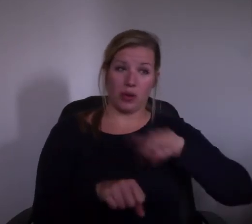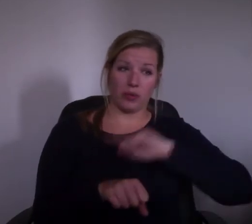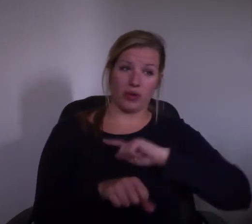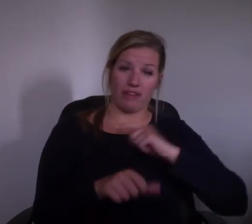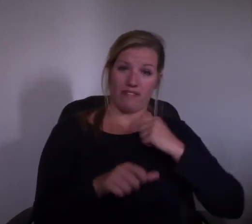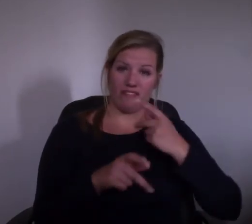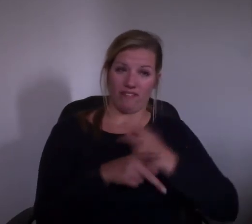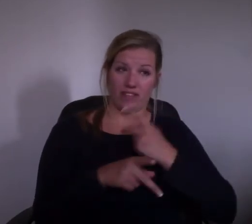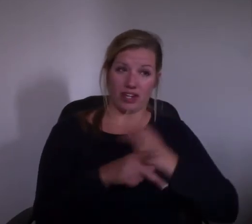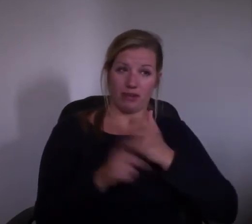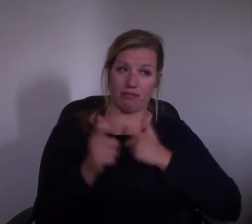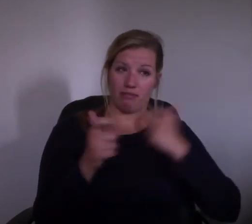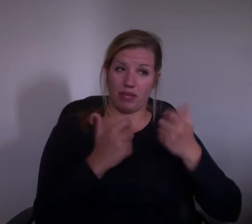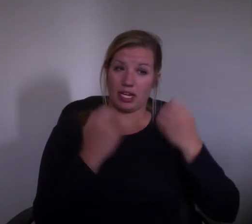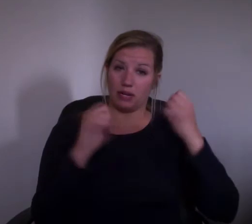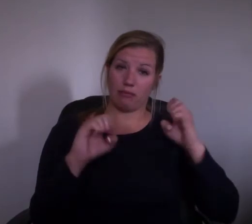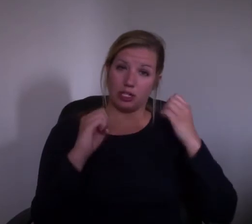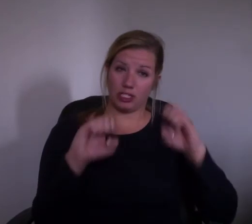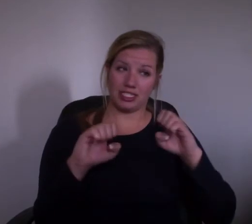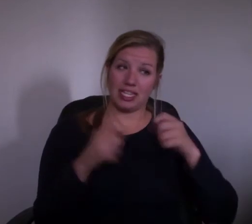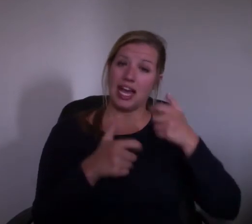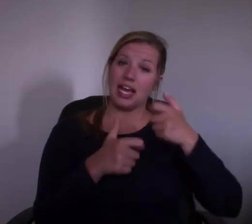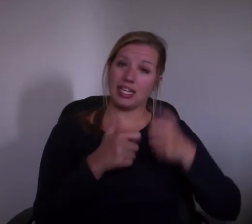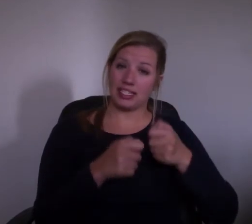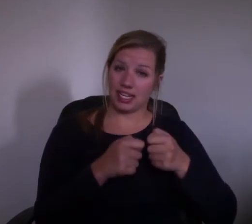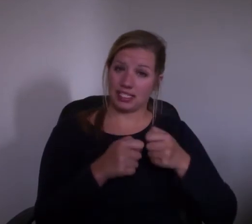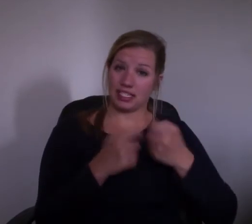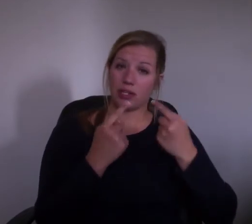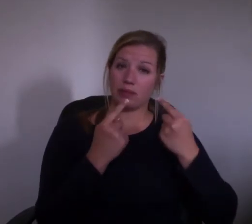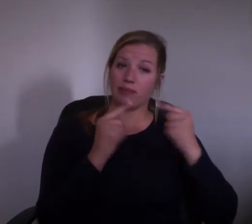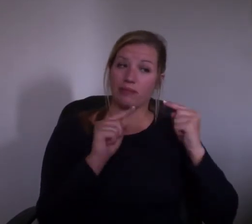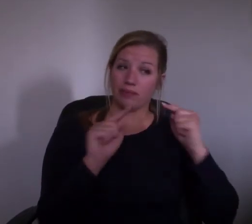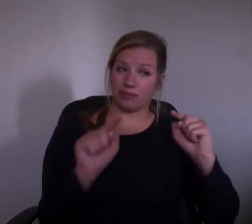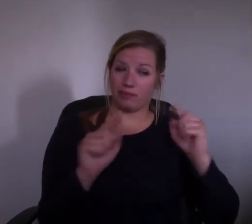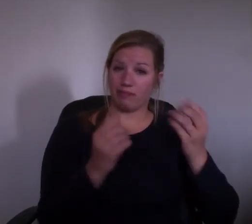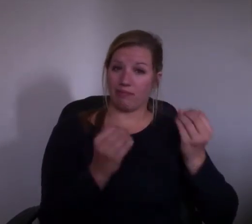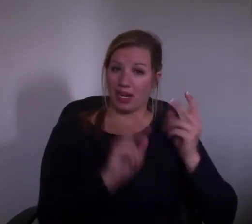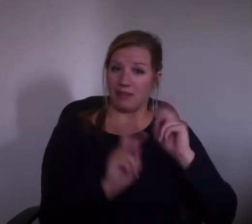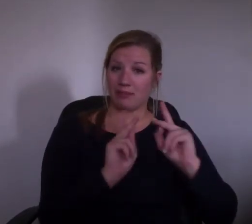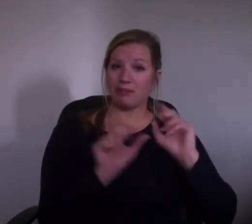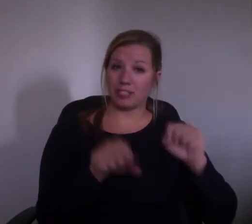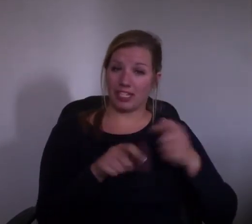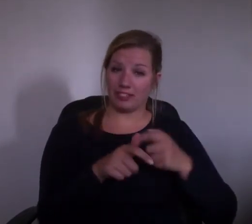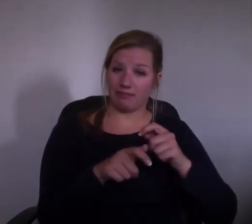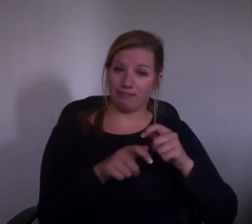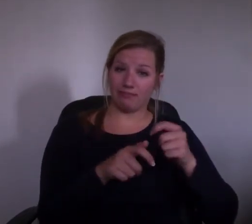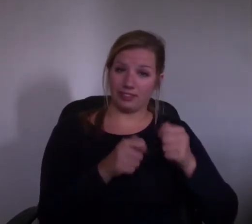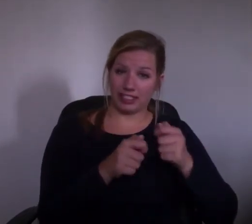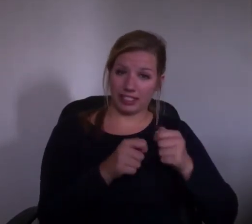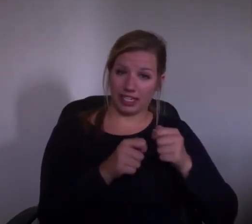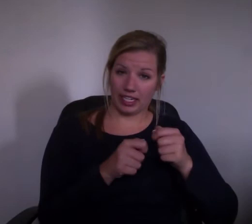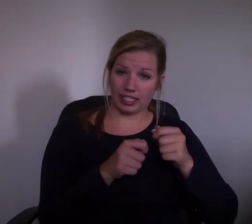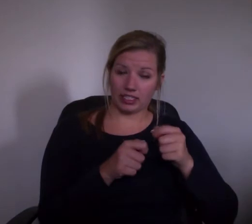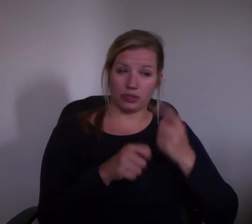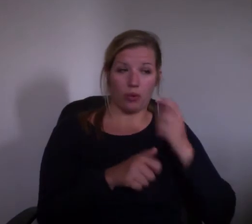emergencies and disasters that text messaging does work. And a lot of messages can be sent from one cell phone to another using